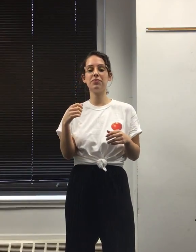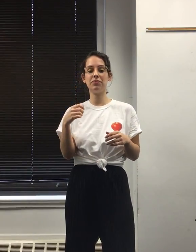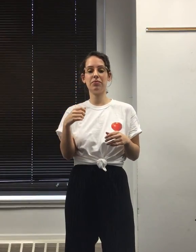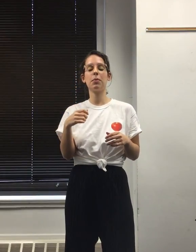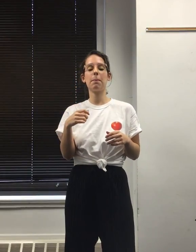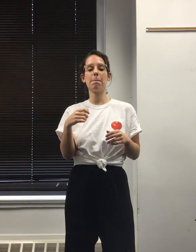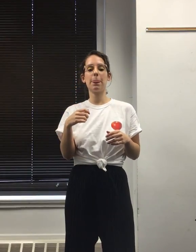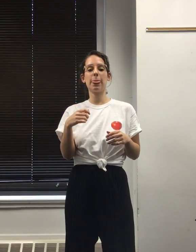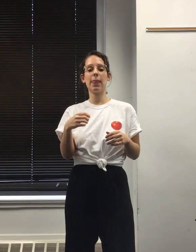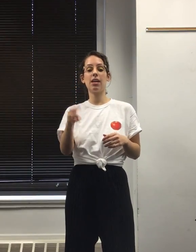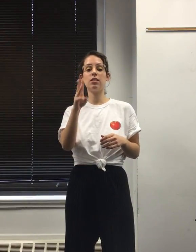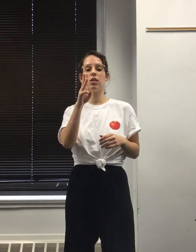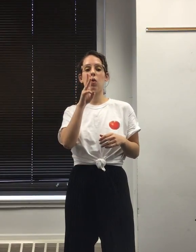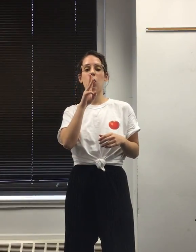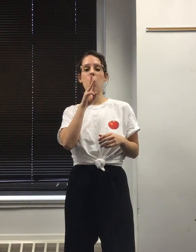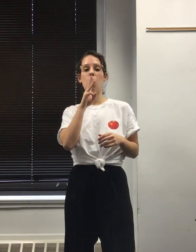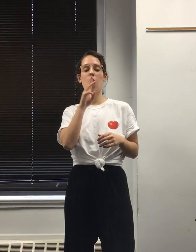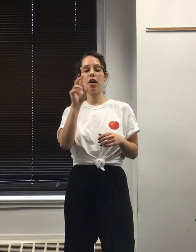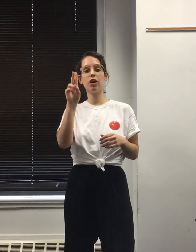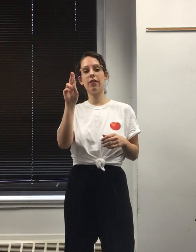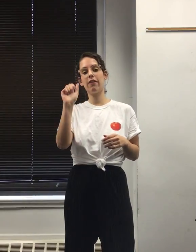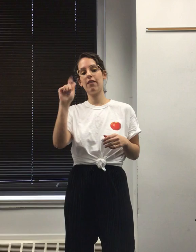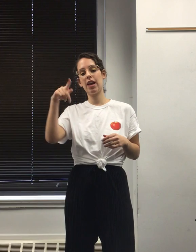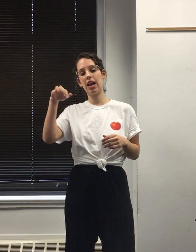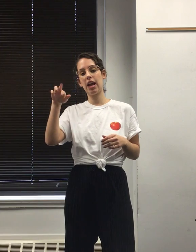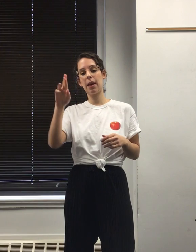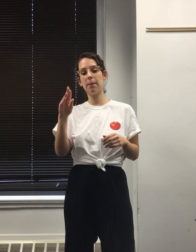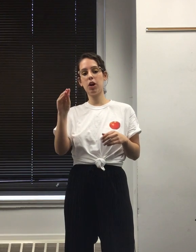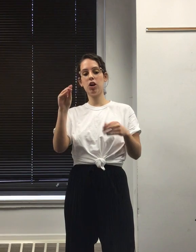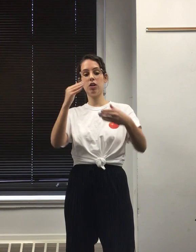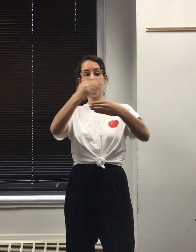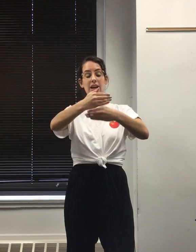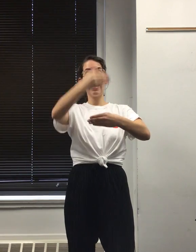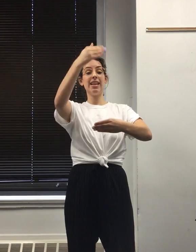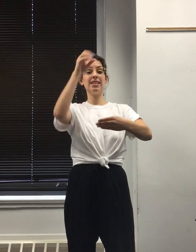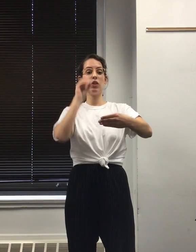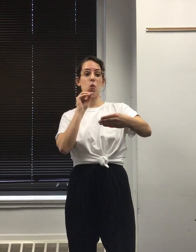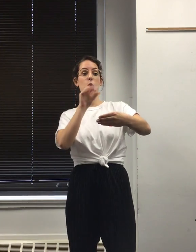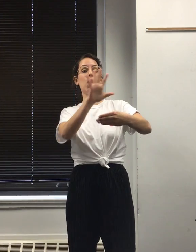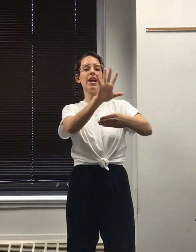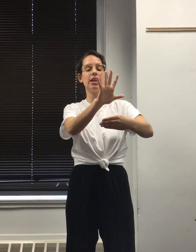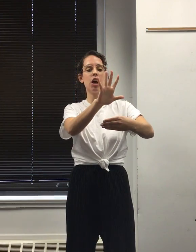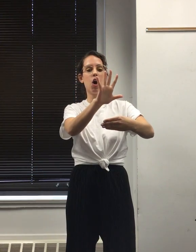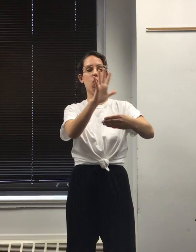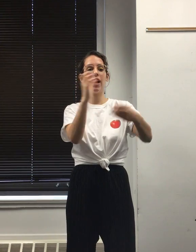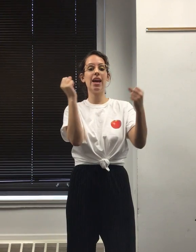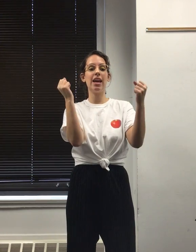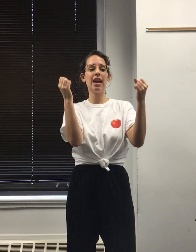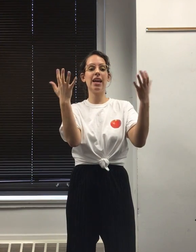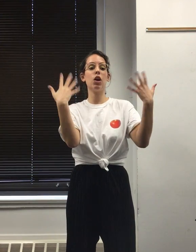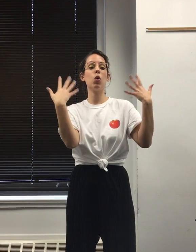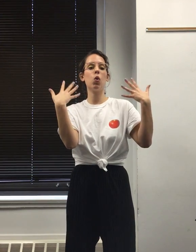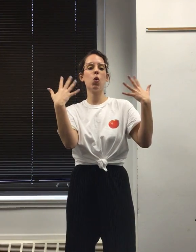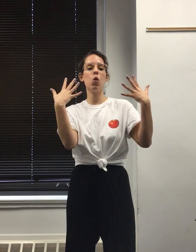The water vapor in your breath hits the window, it cools and collects, and that's condensation. Another